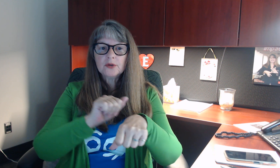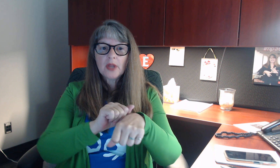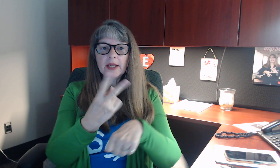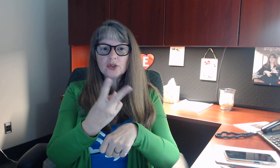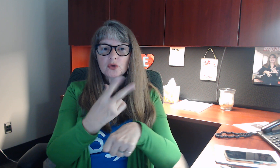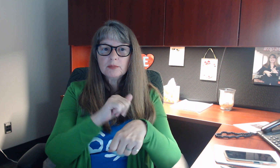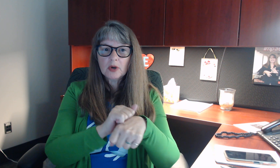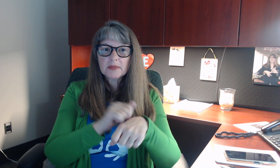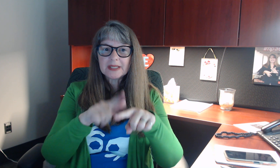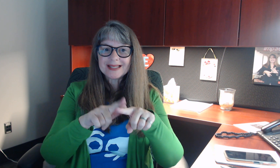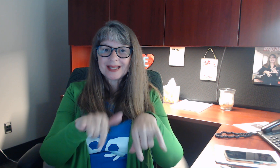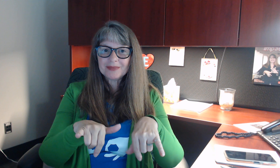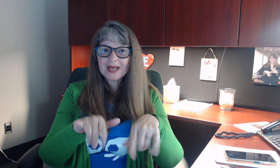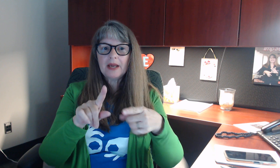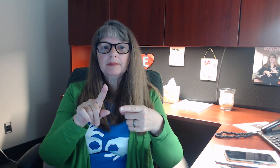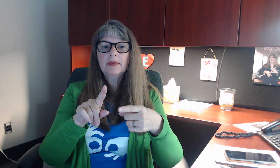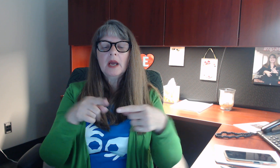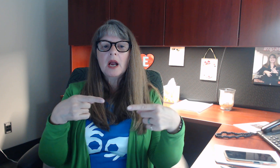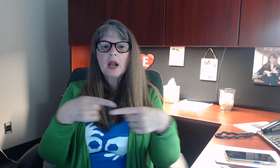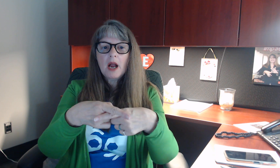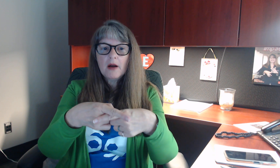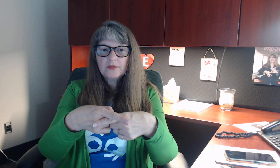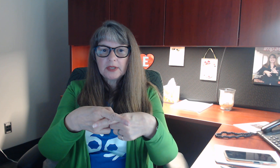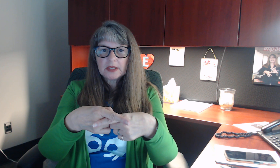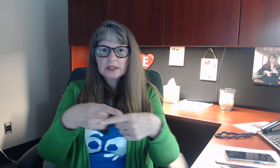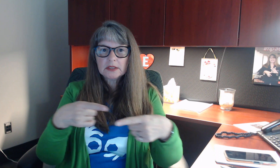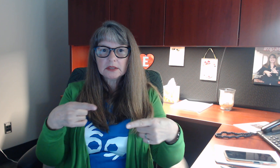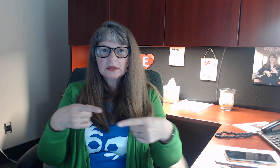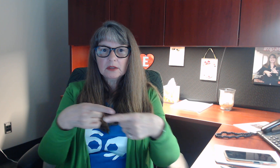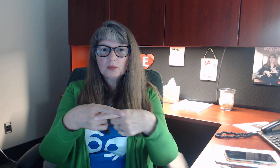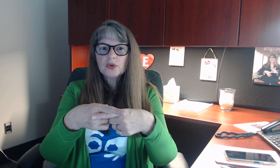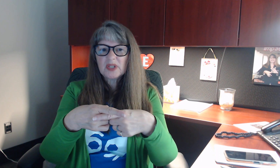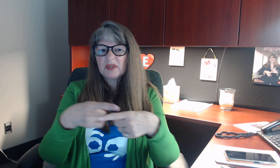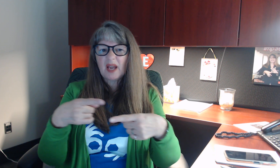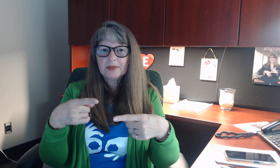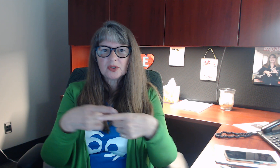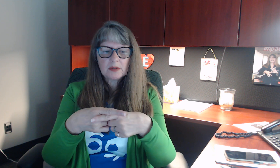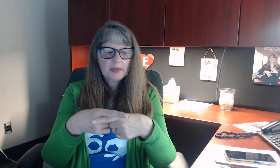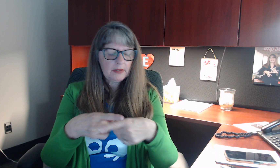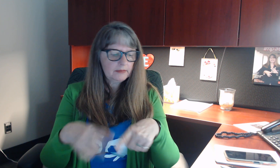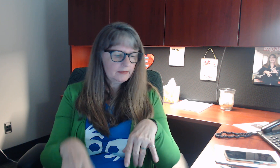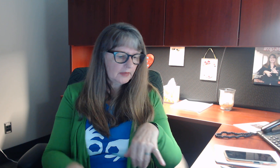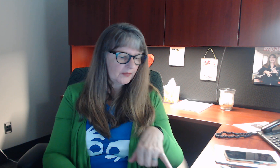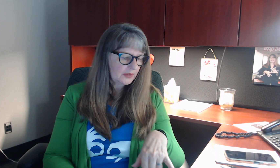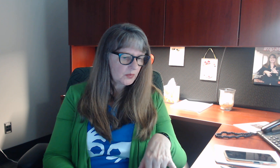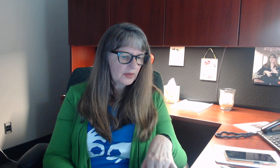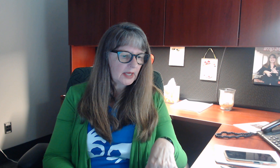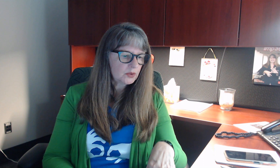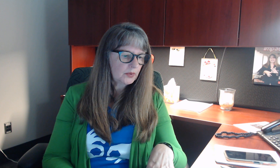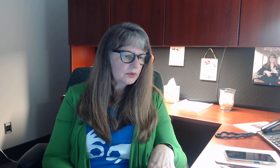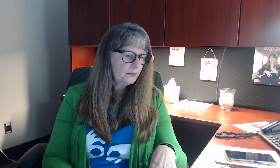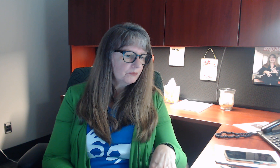had 2 appointments at the same time. Conflict. We'll do same time in just a minute. I think that's one of the last ones.